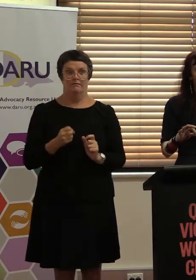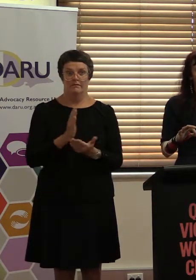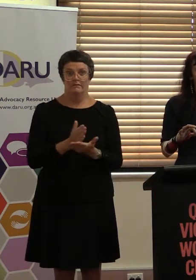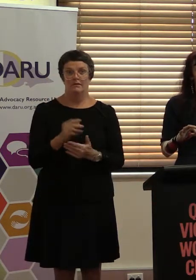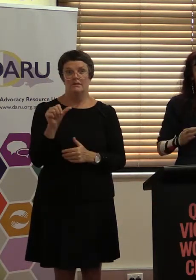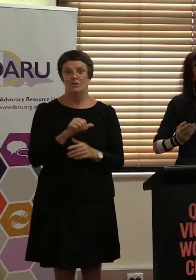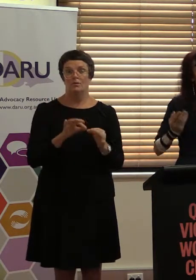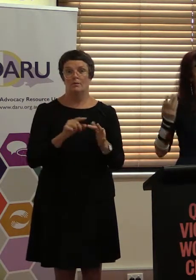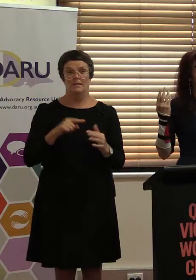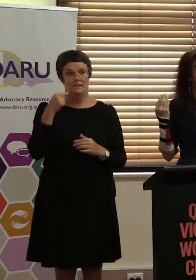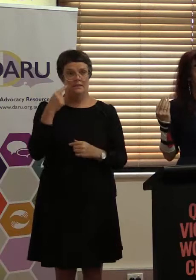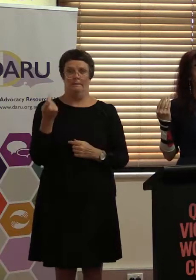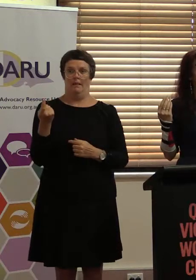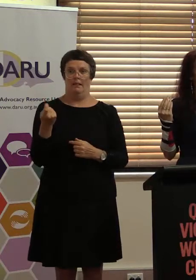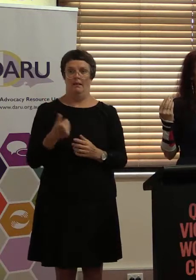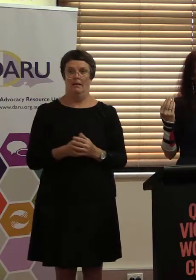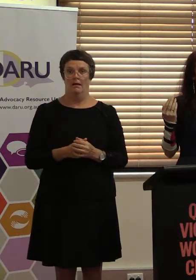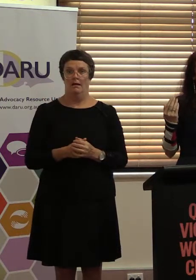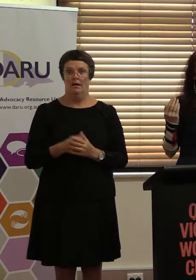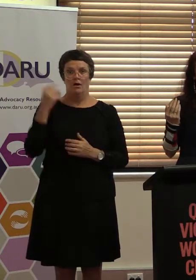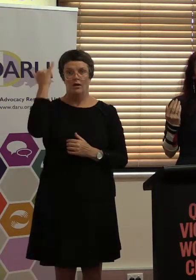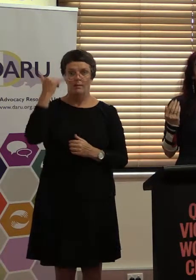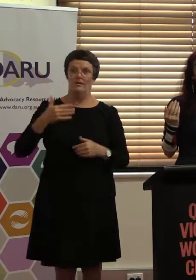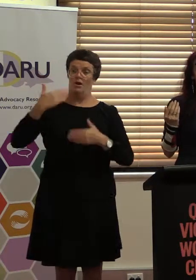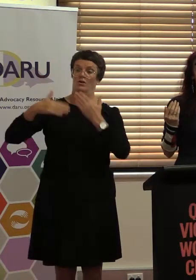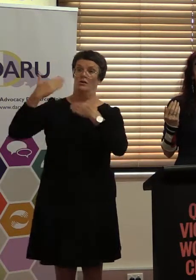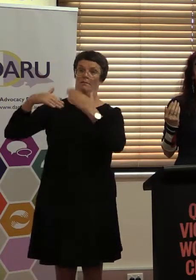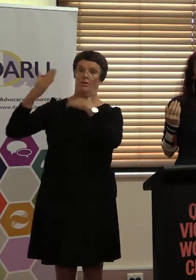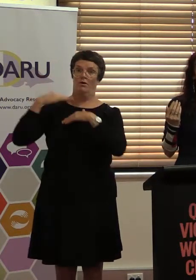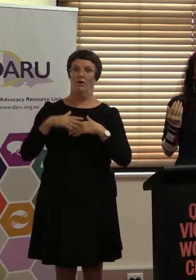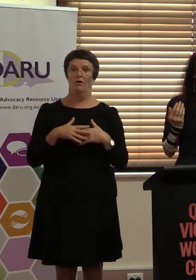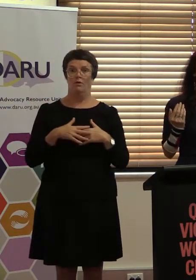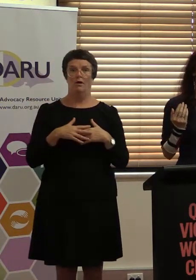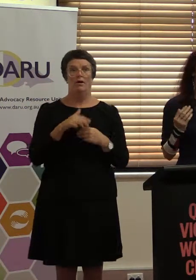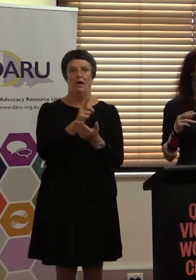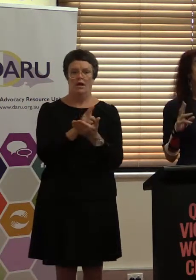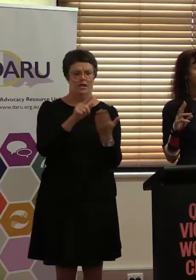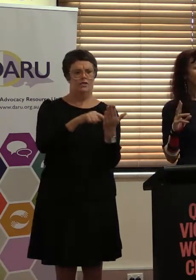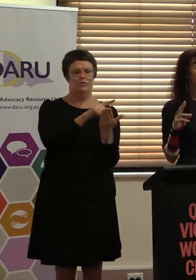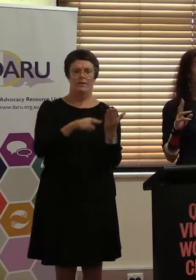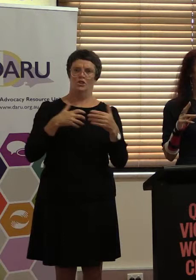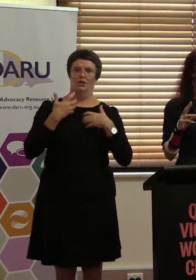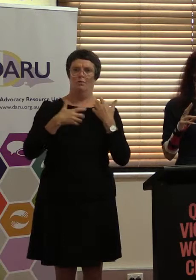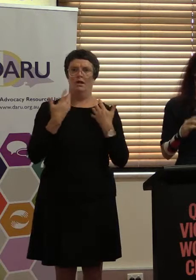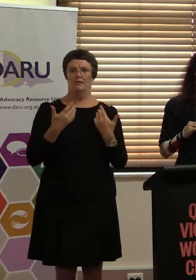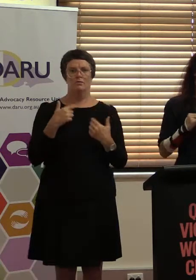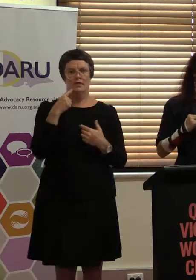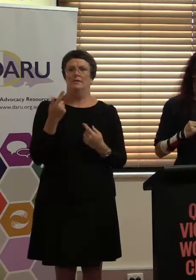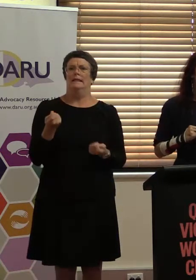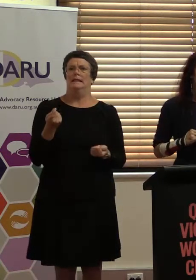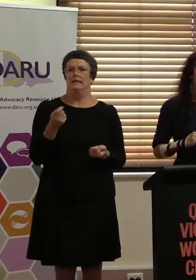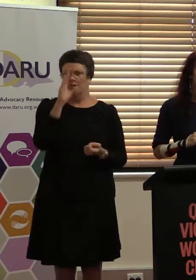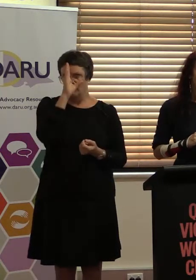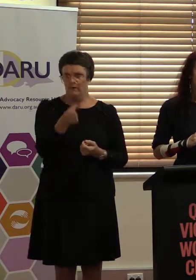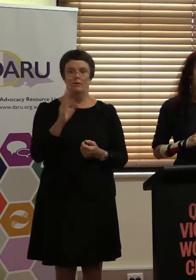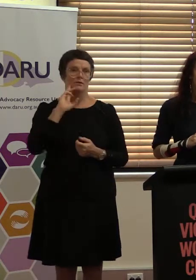when traditionally a long time ago, of the discrimination complaints seemed to be relatively simple.